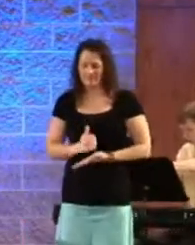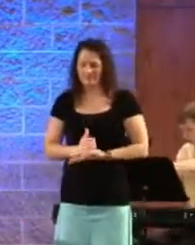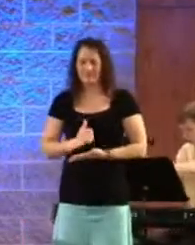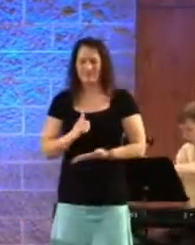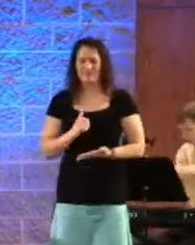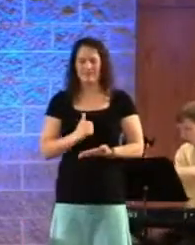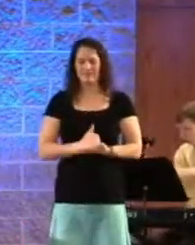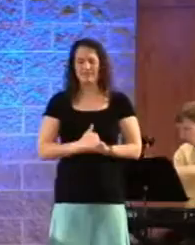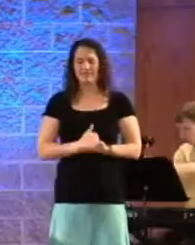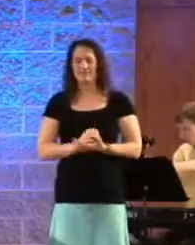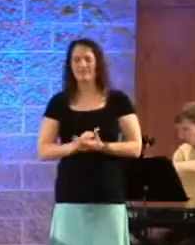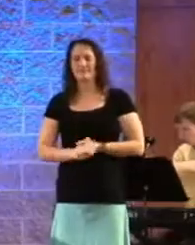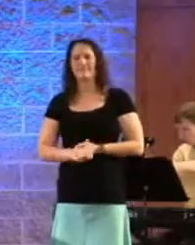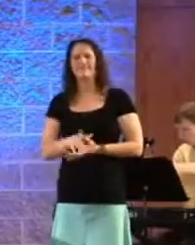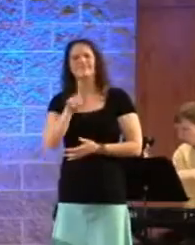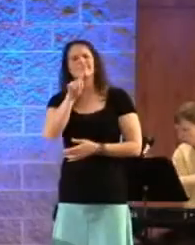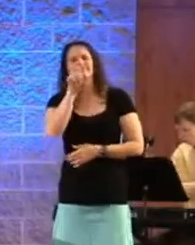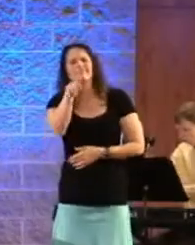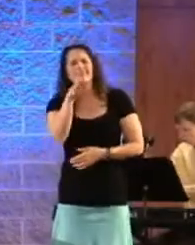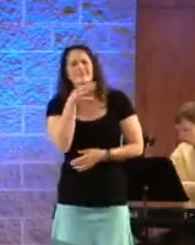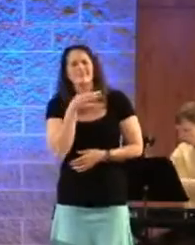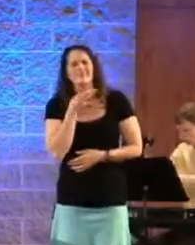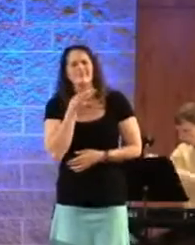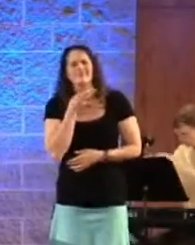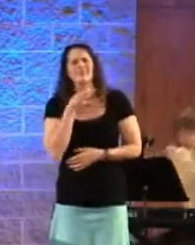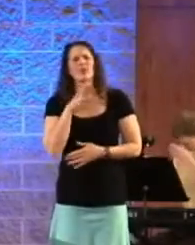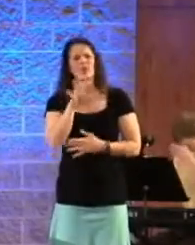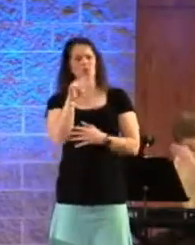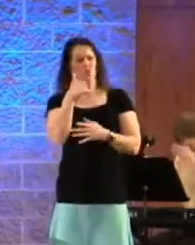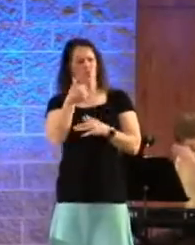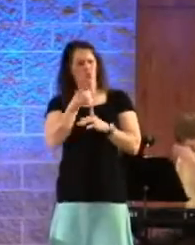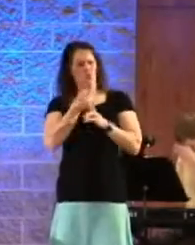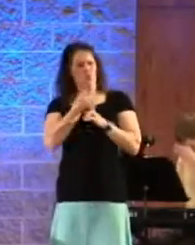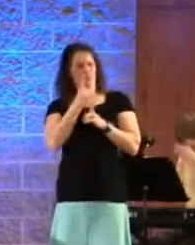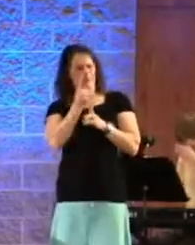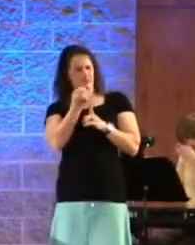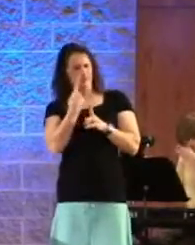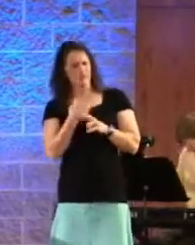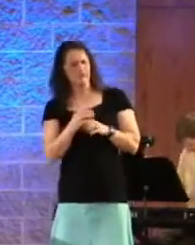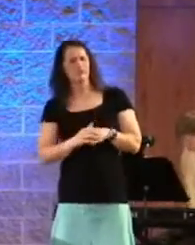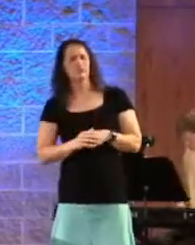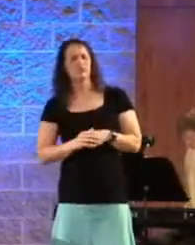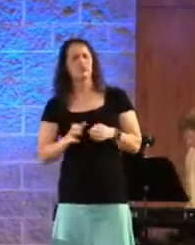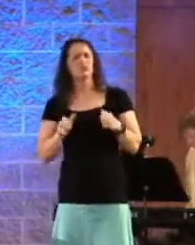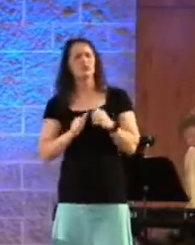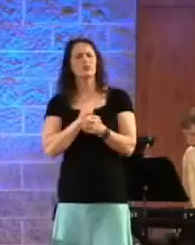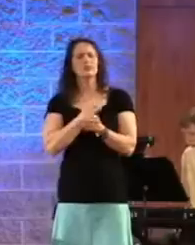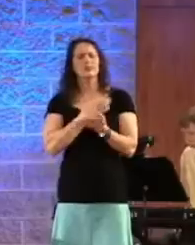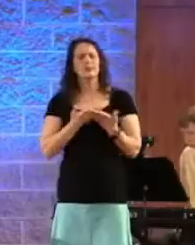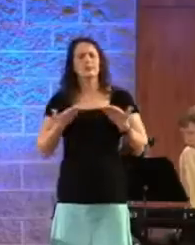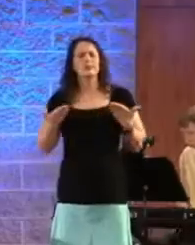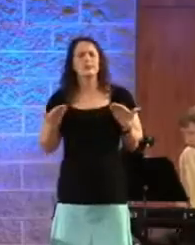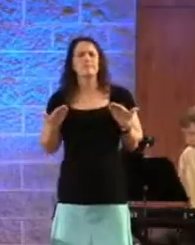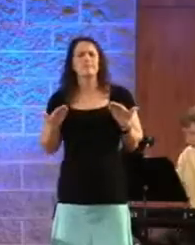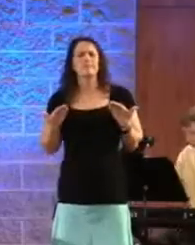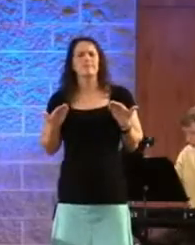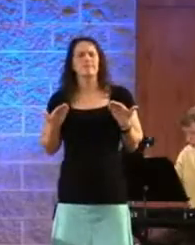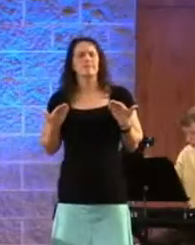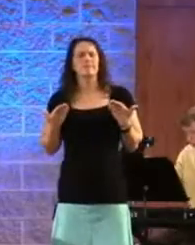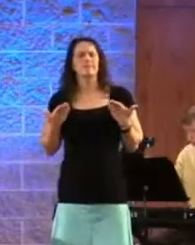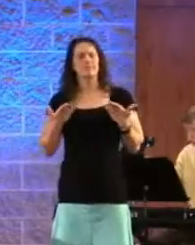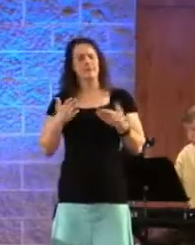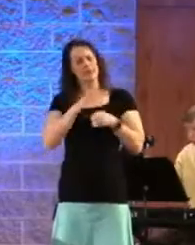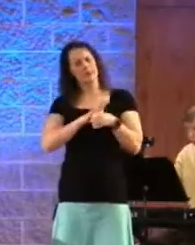Ask you something, and I want you to ask yourself this question. Is there anything in any area in your life